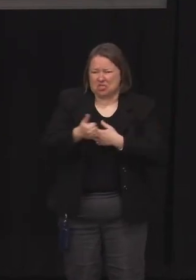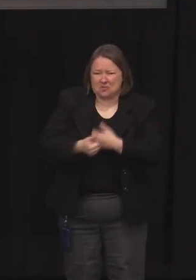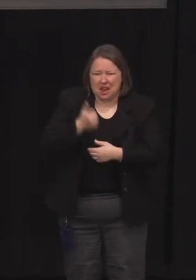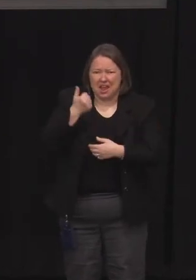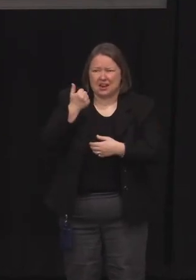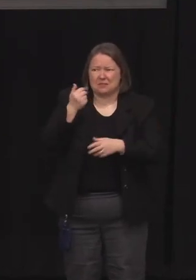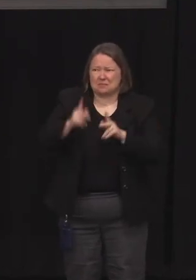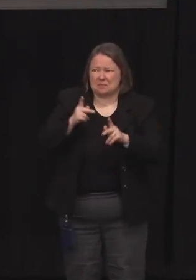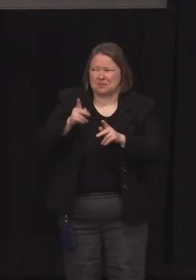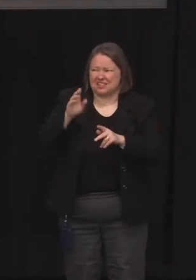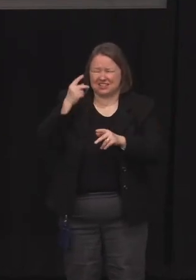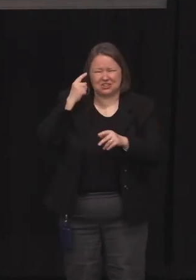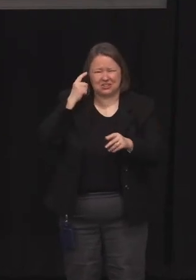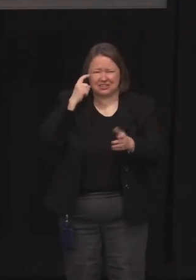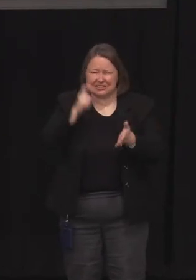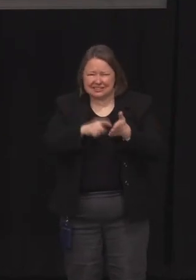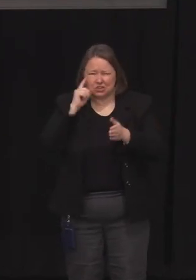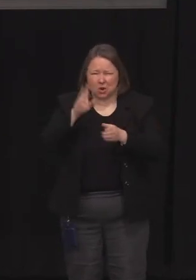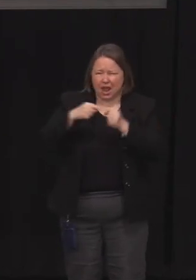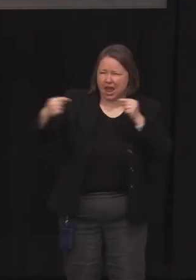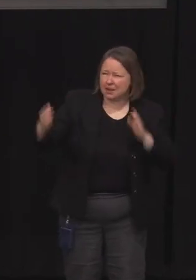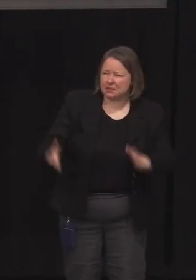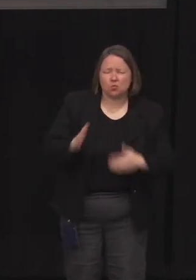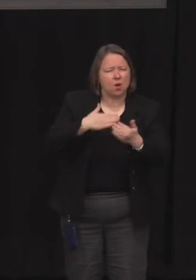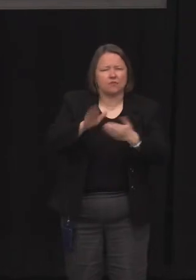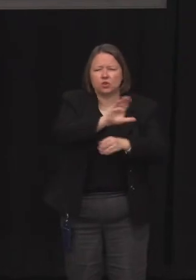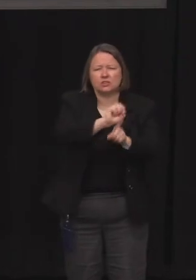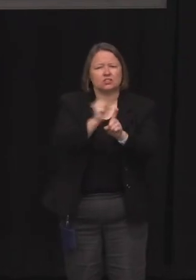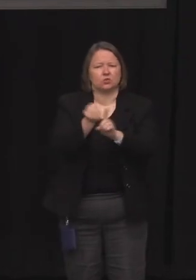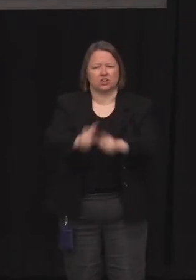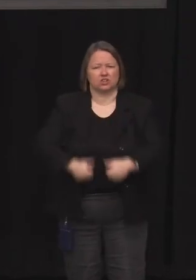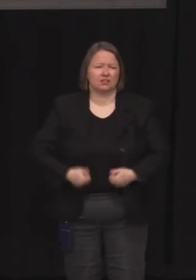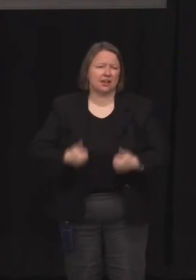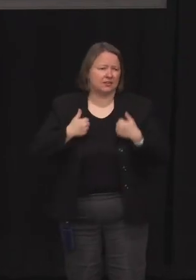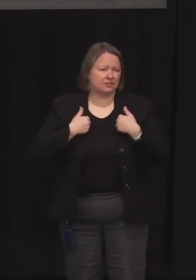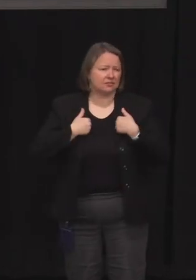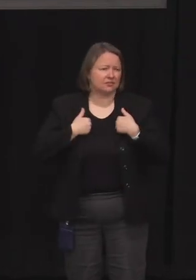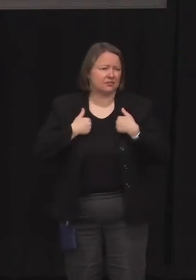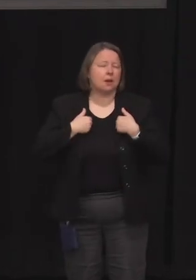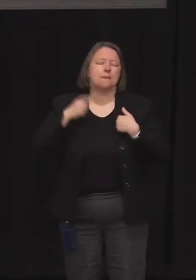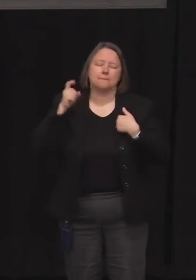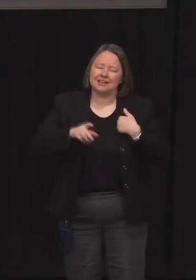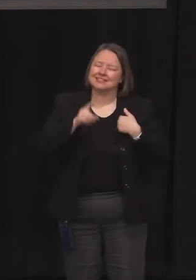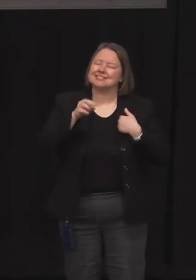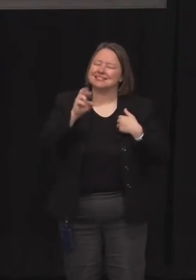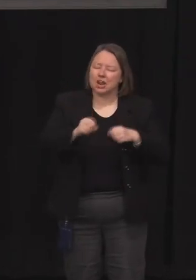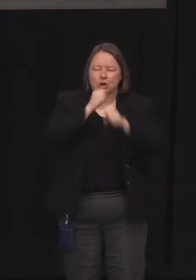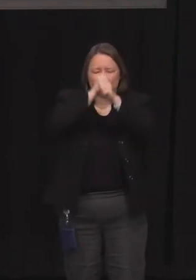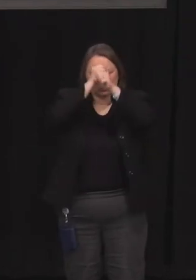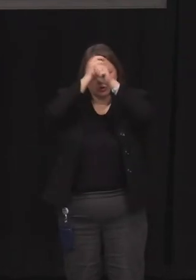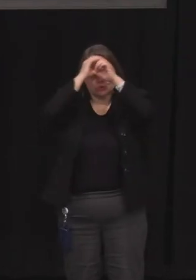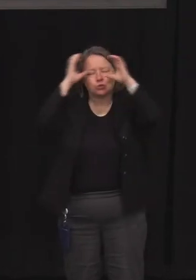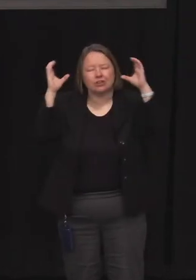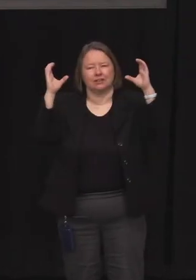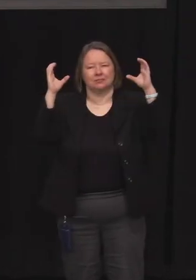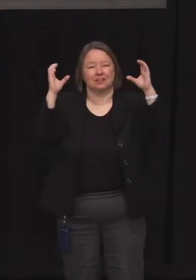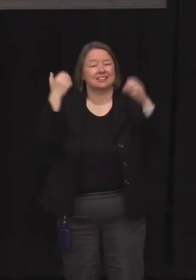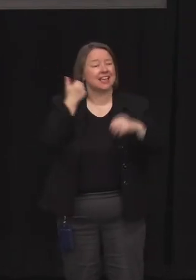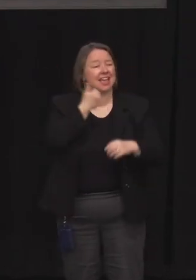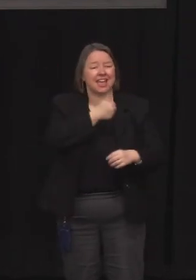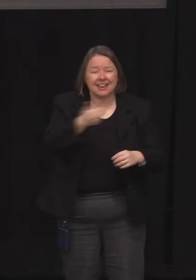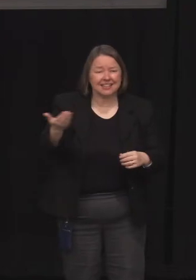you see as your enemies, whatever the situation in your life, you got to dare to dream, because